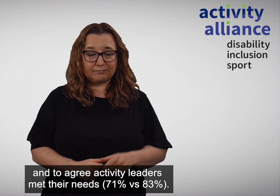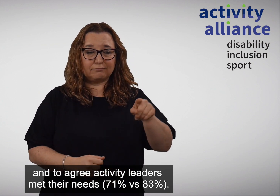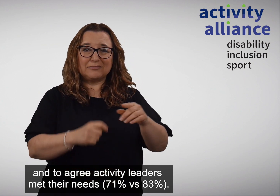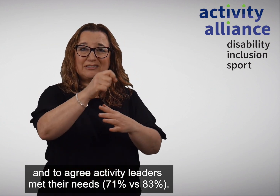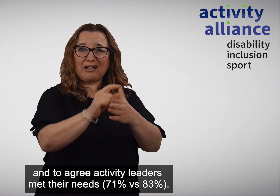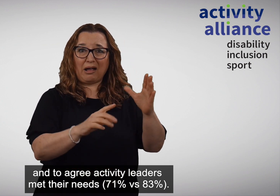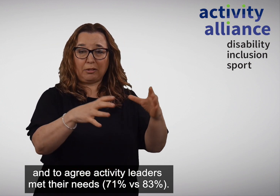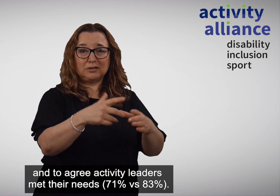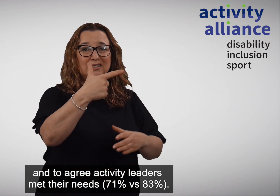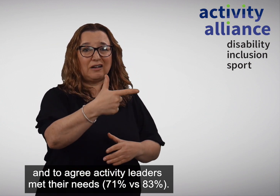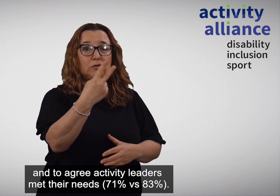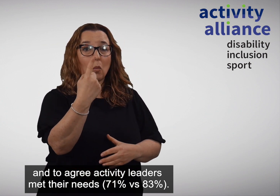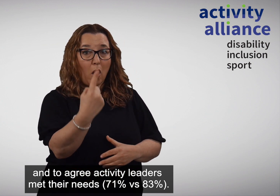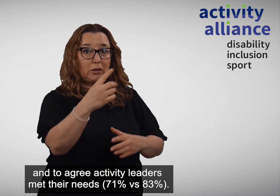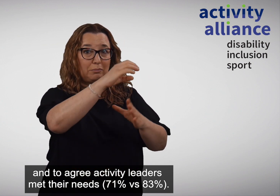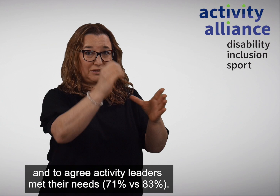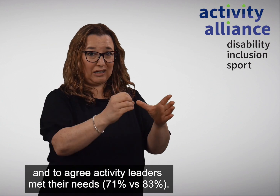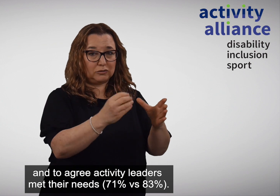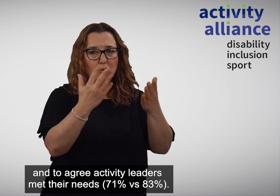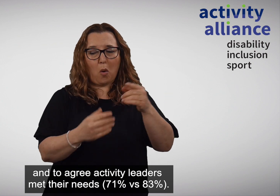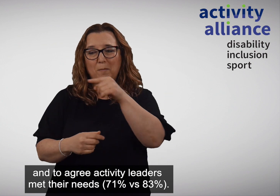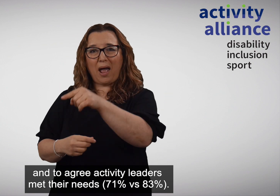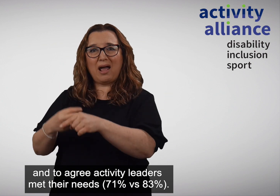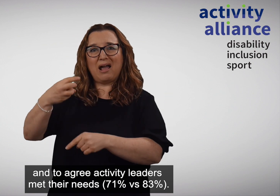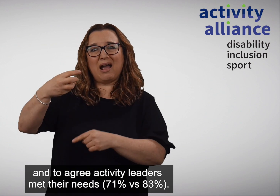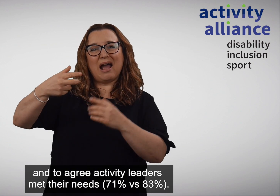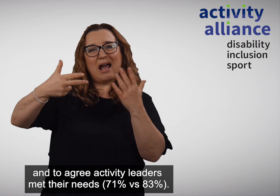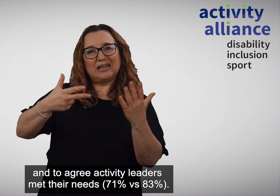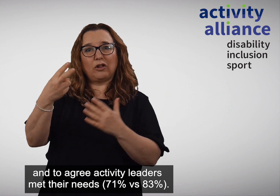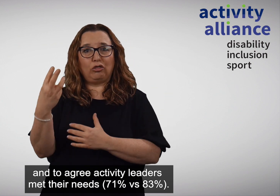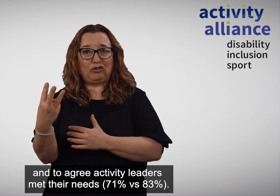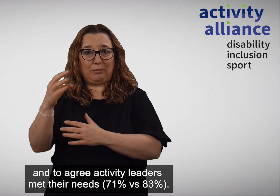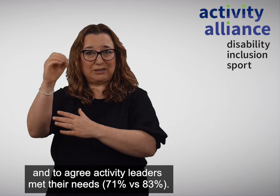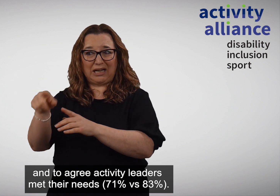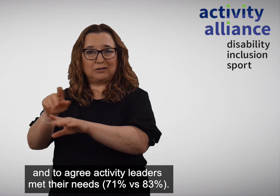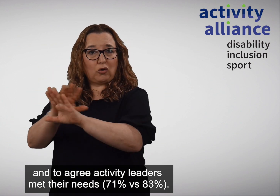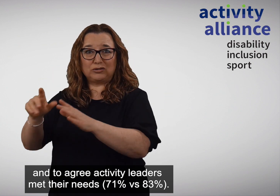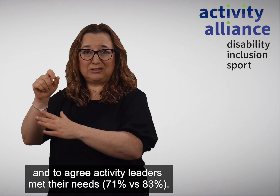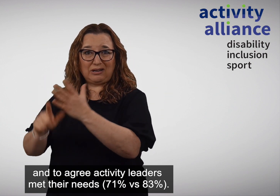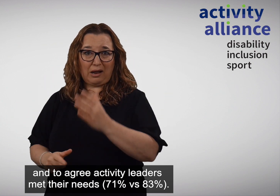71% of disabled people compared to 83% of non-disabled people.